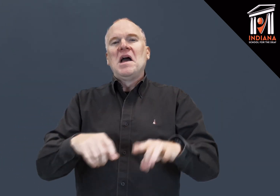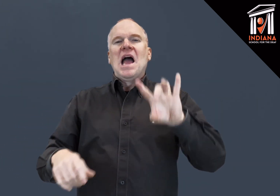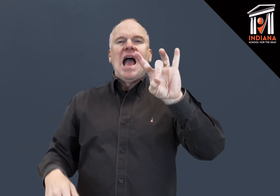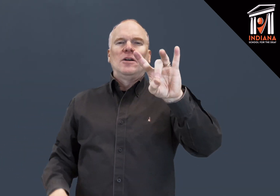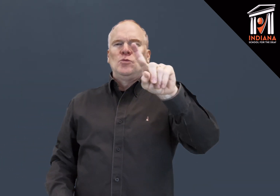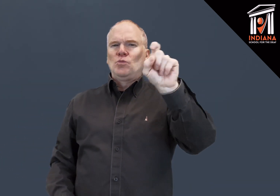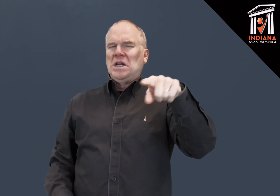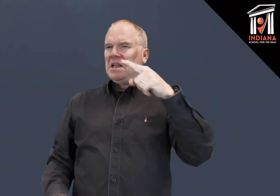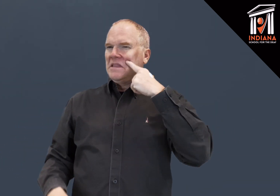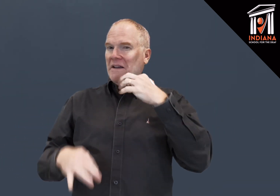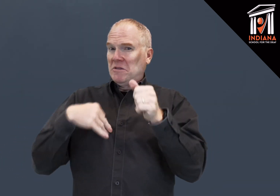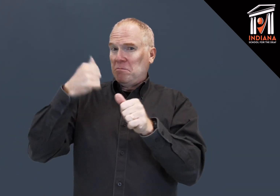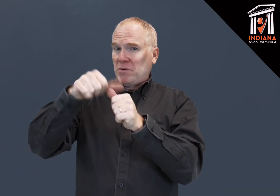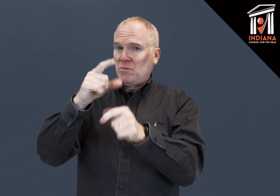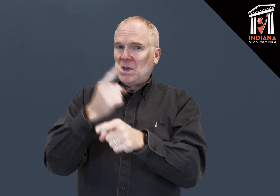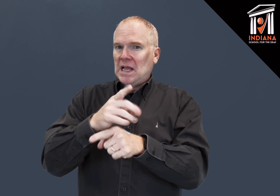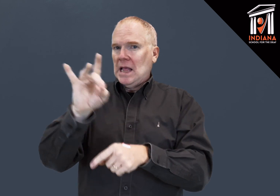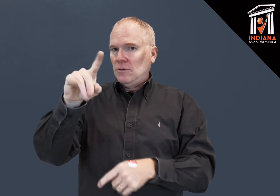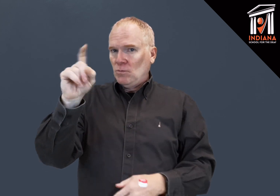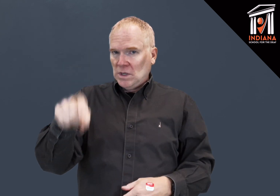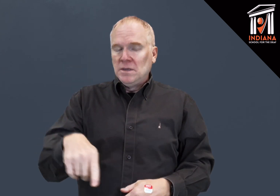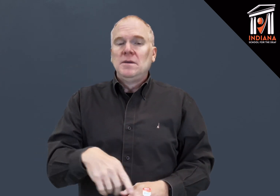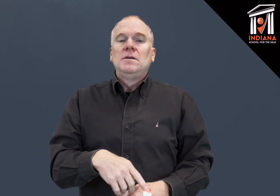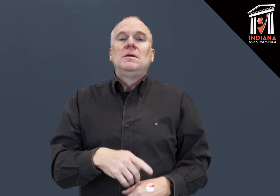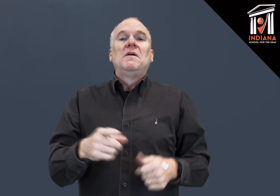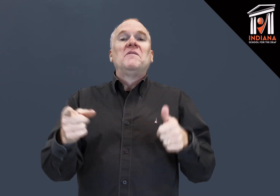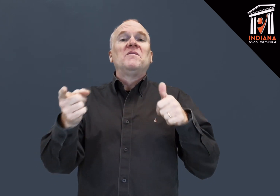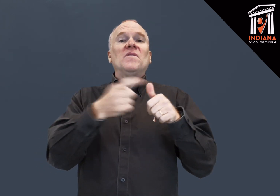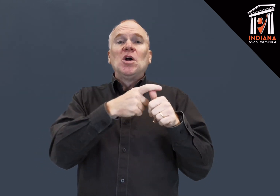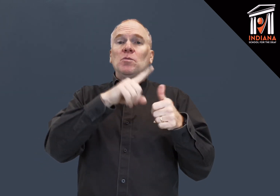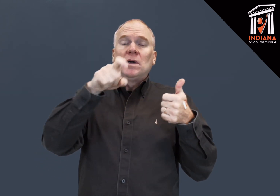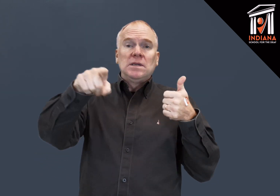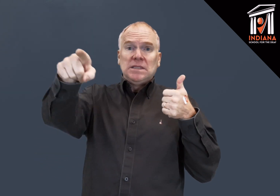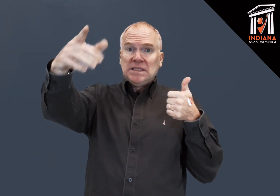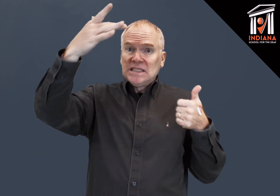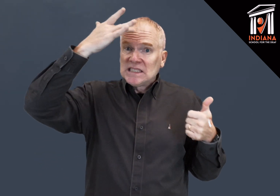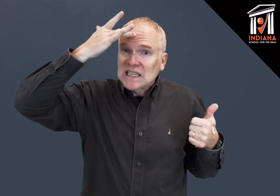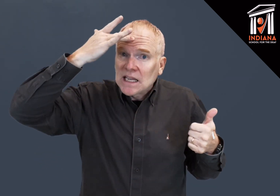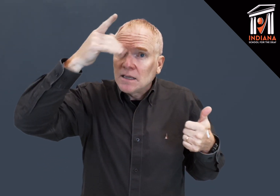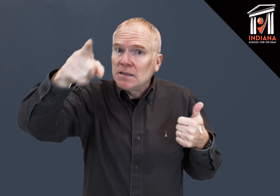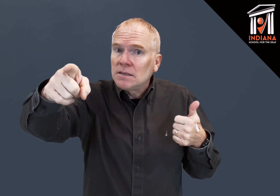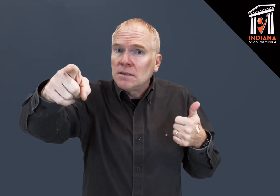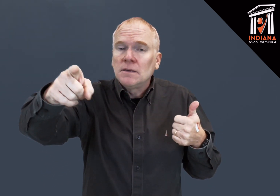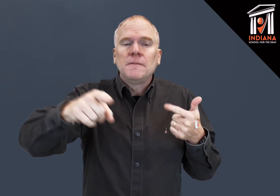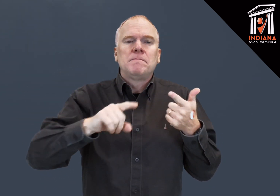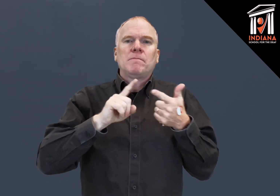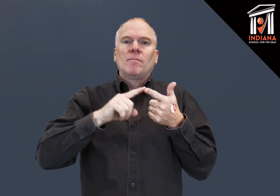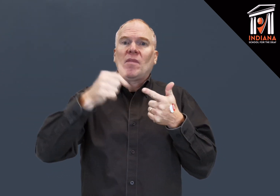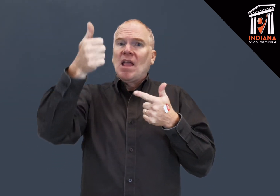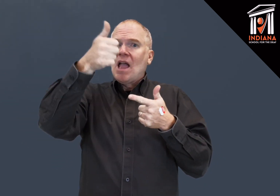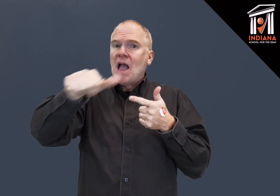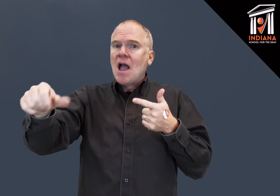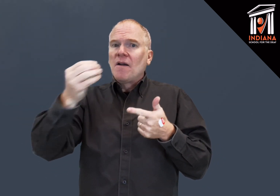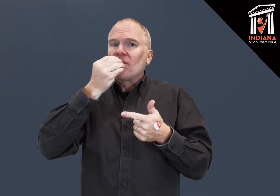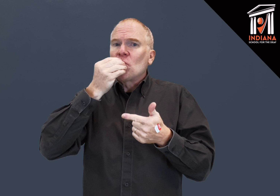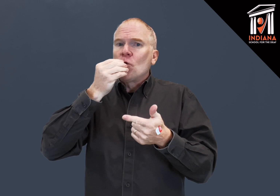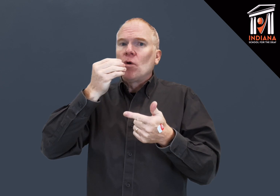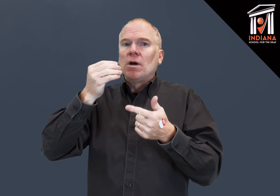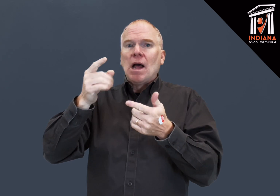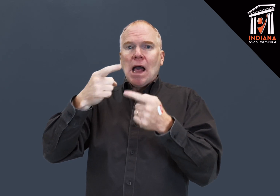off. Interestingly enough, the survey had, I believe, 8 questions, or the questionnaire had 8 questions. And it was asking things such as,